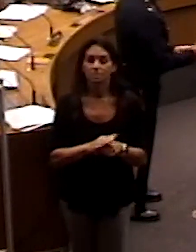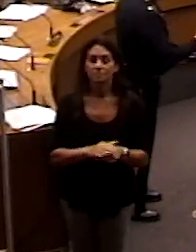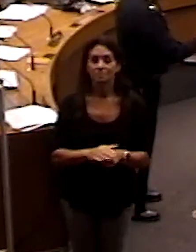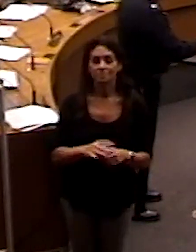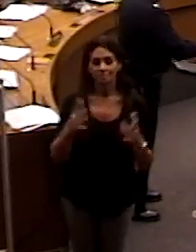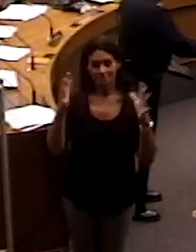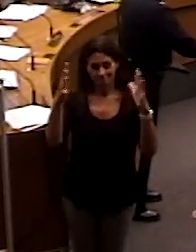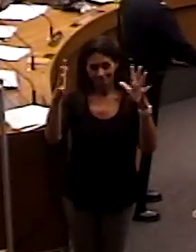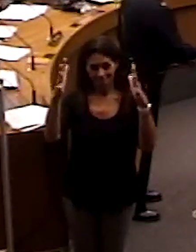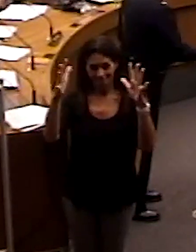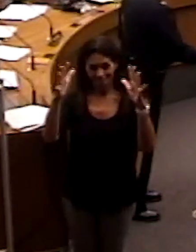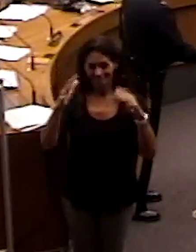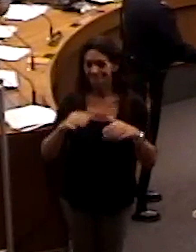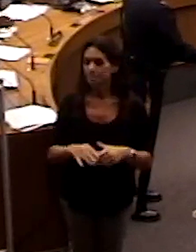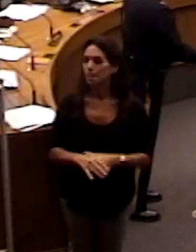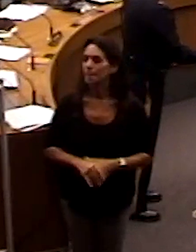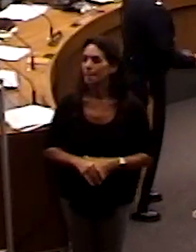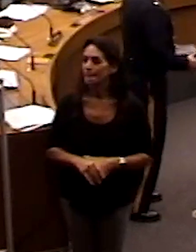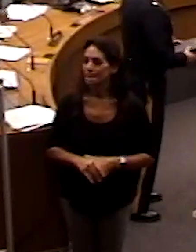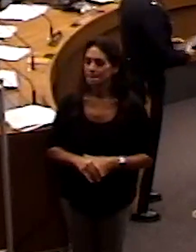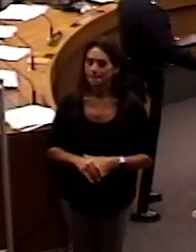it.